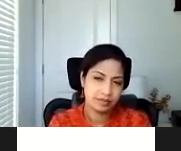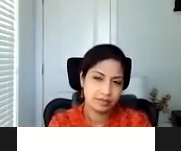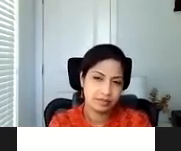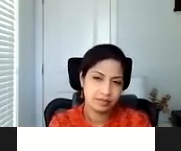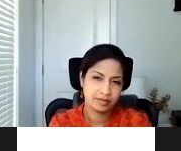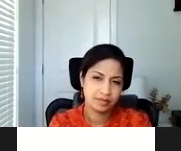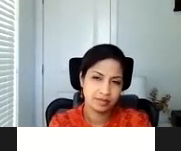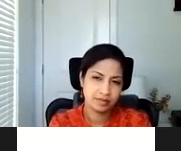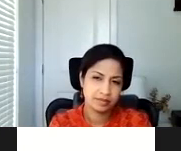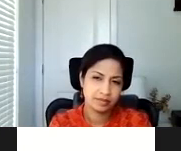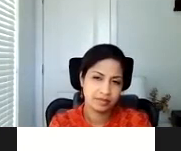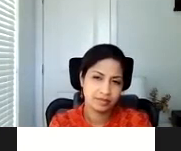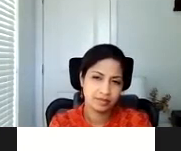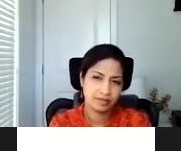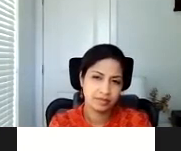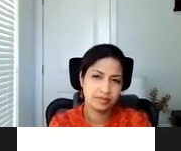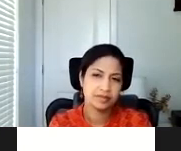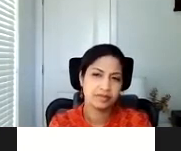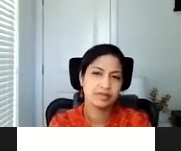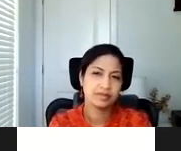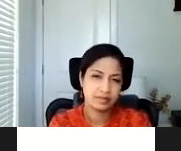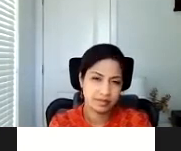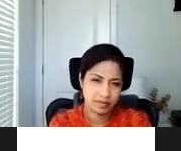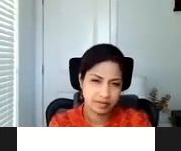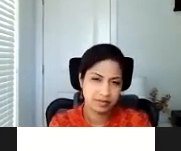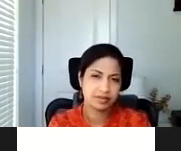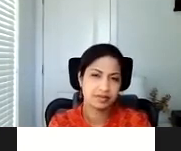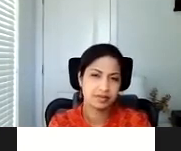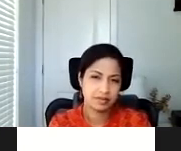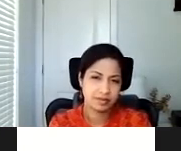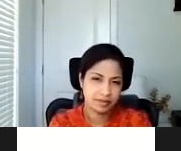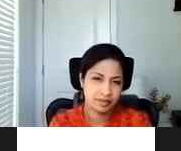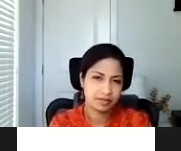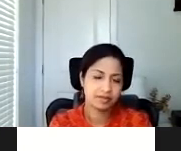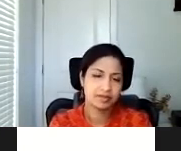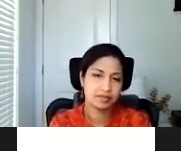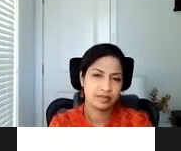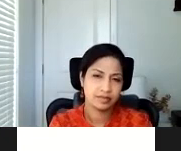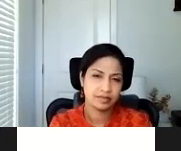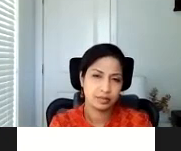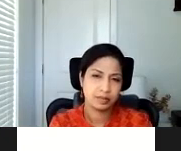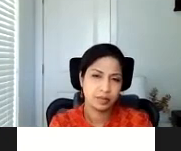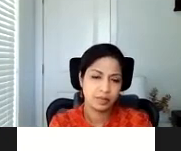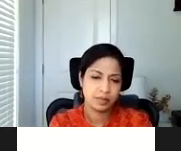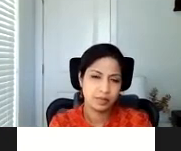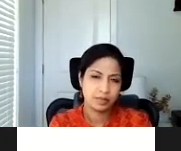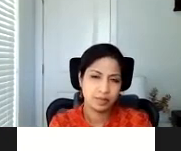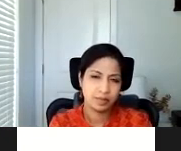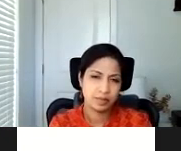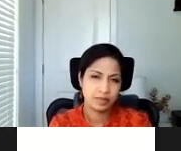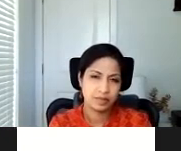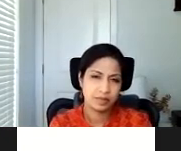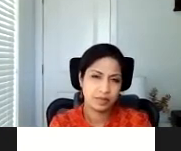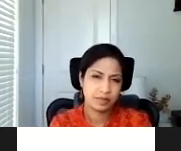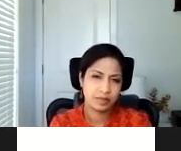help individual learners with specific disabilities to have access to learn? And in a deep rural context, like